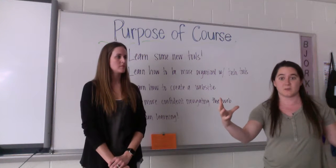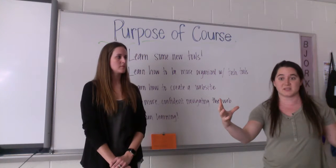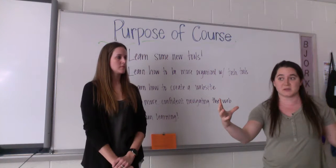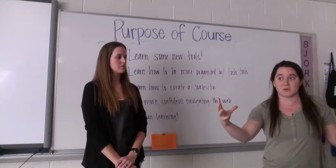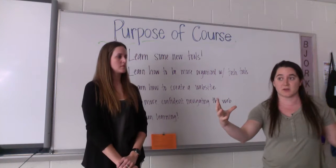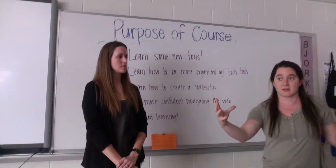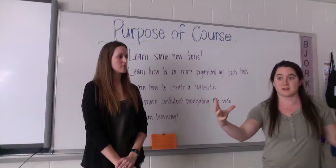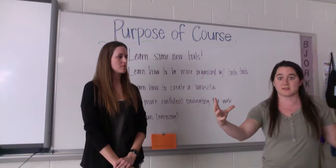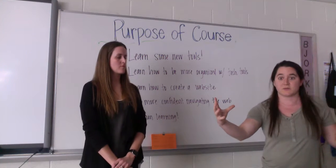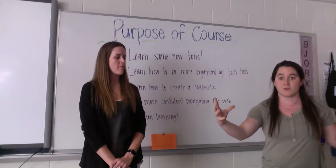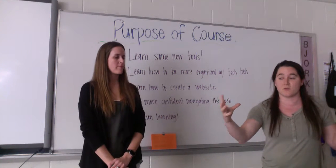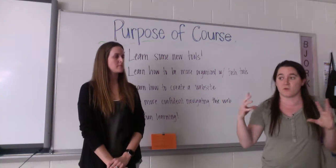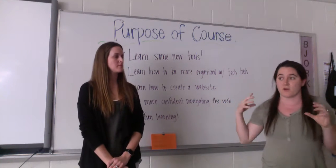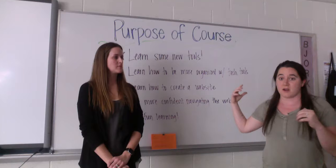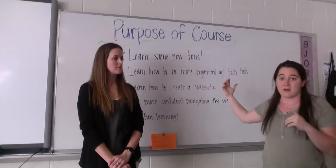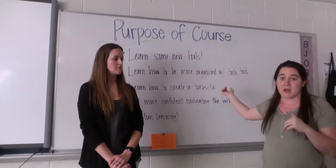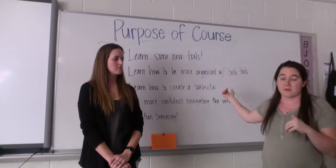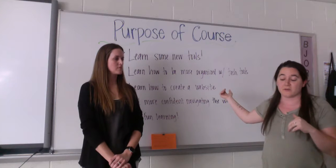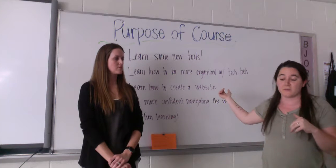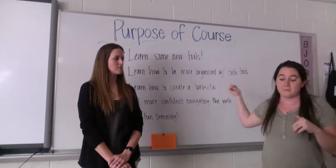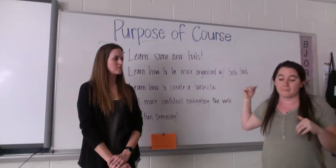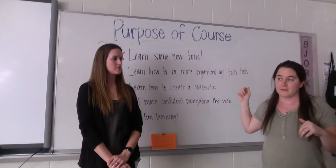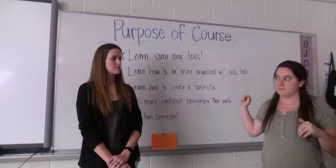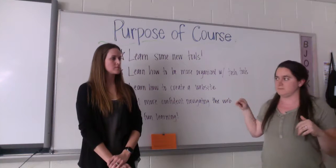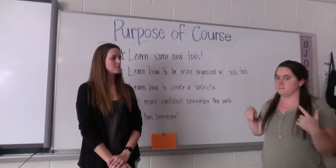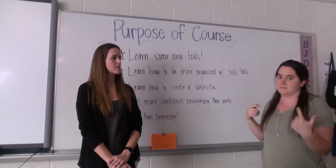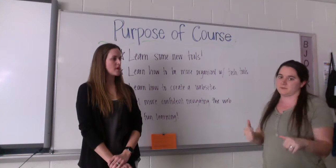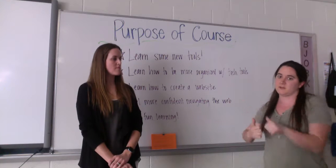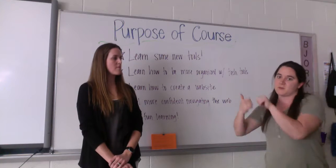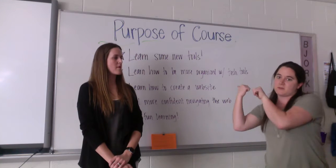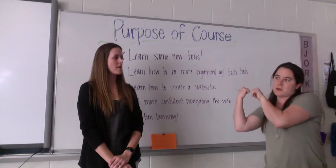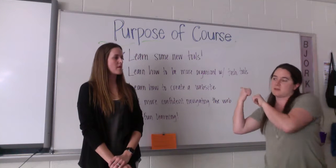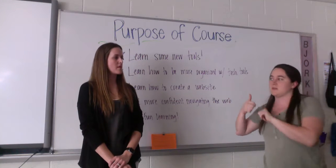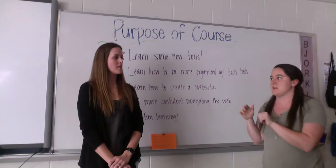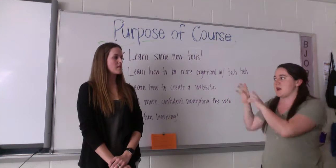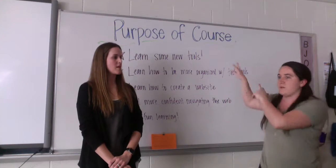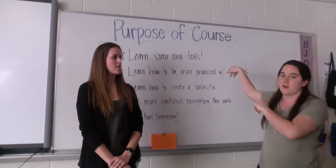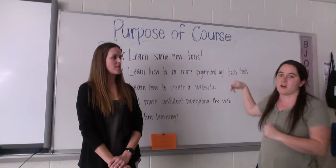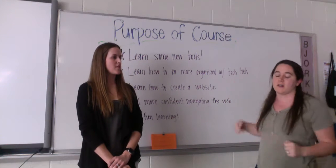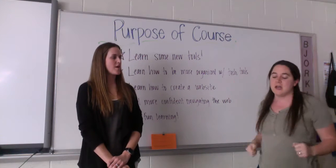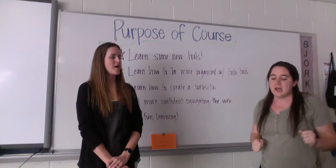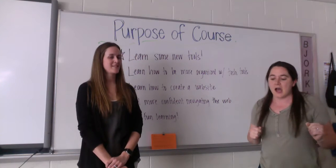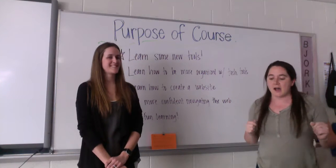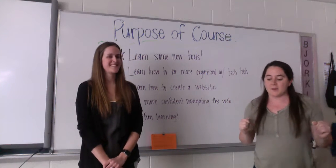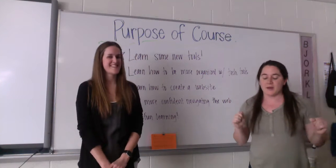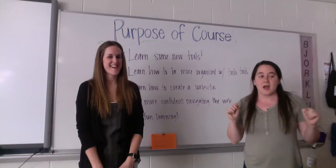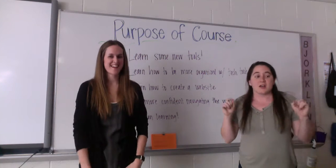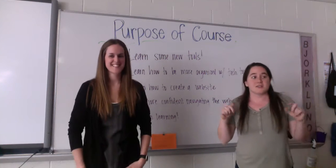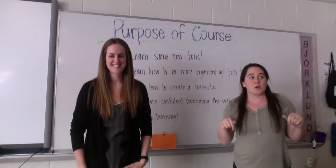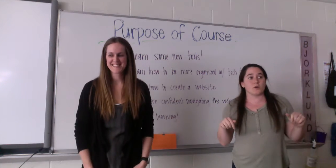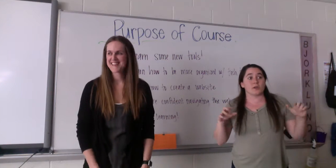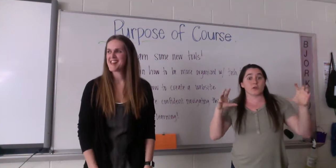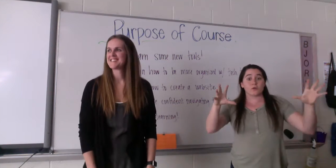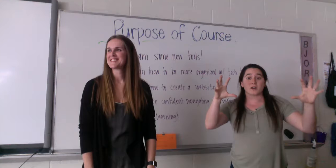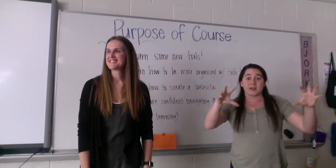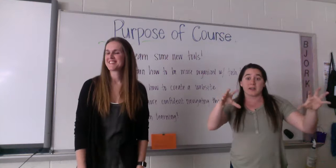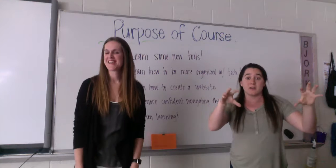Mrs. Bjorklund's room or in my room. Yep. It'd be right down the hall. So you are in